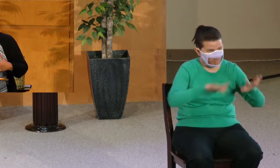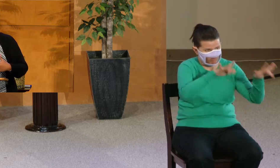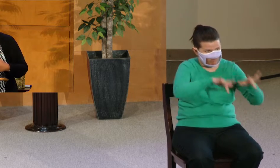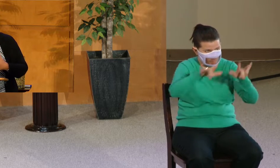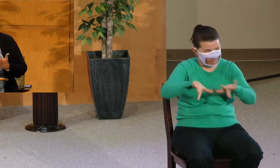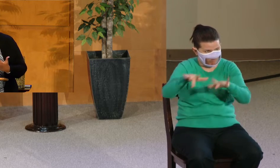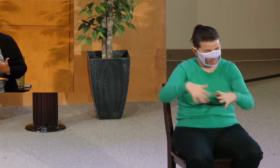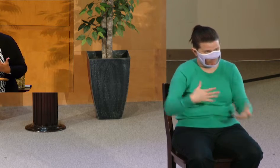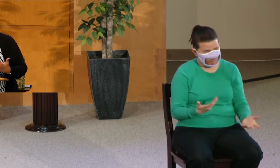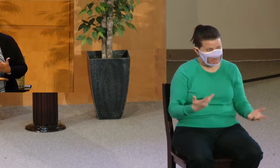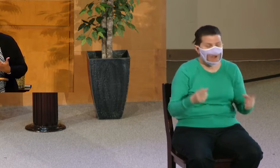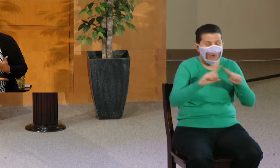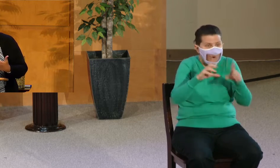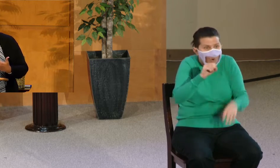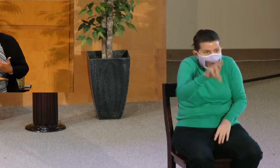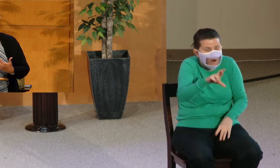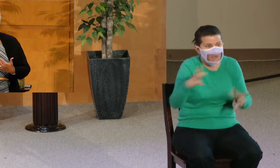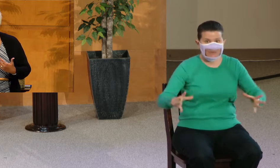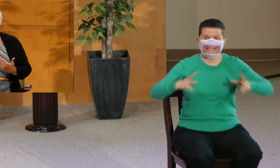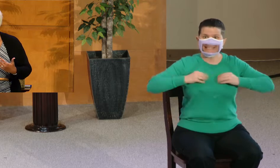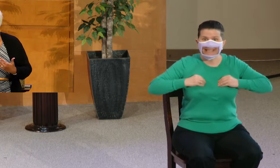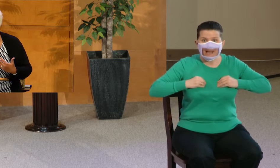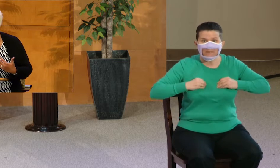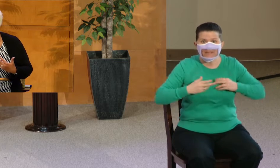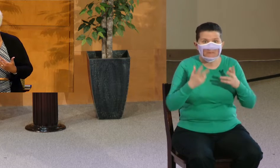and wonder and in awe of what's coming.